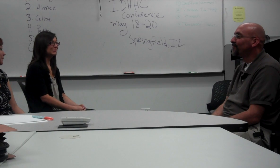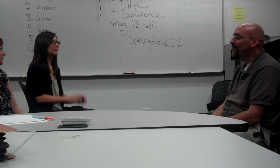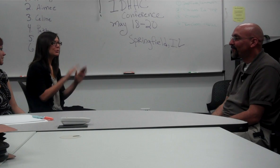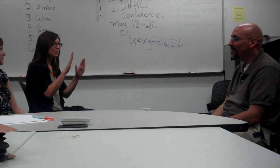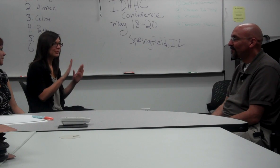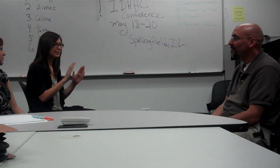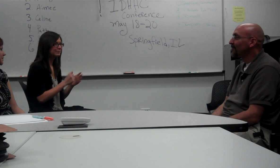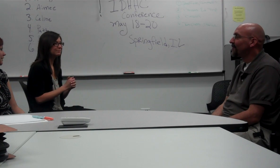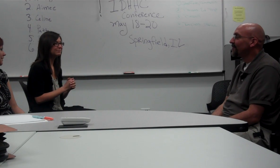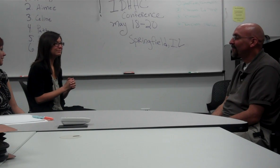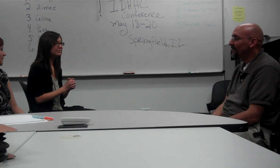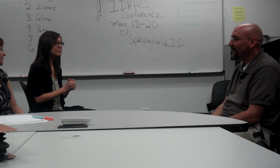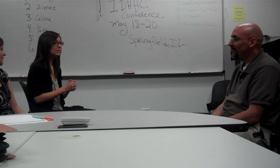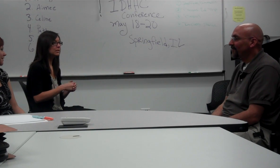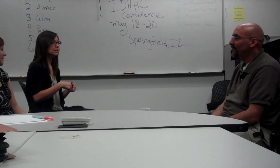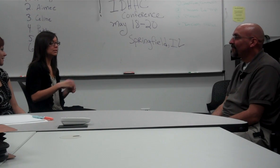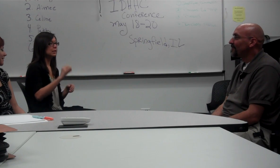Have you been to the beaches here?